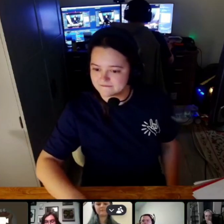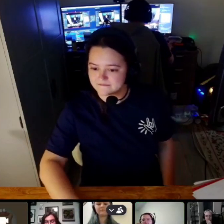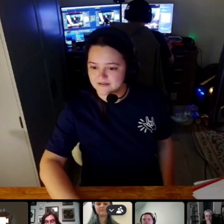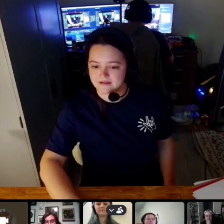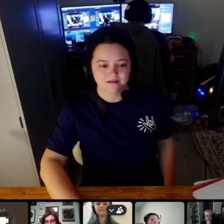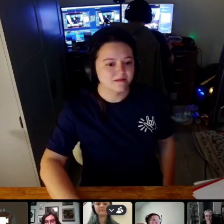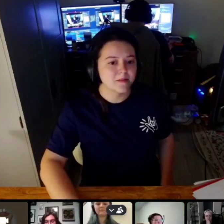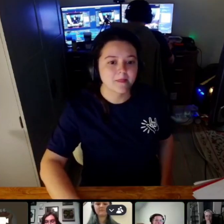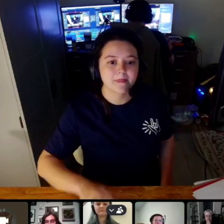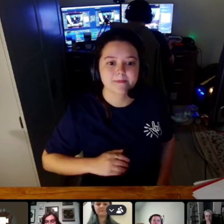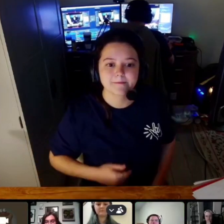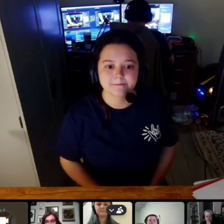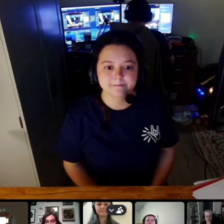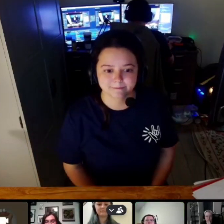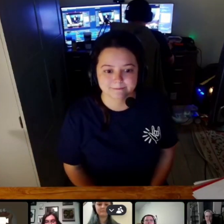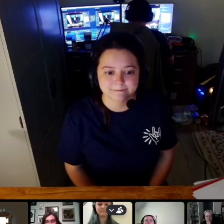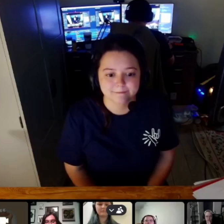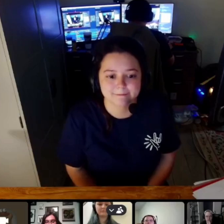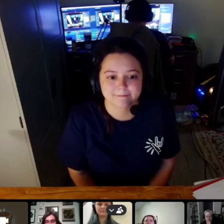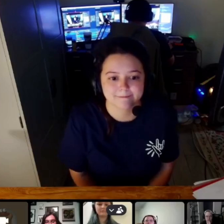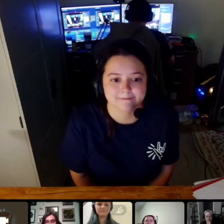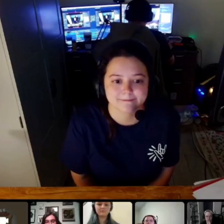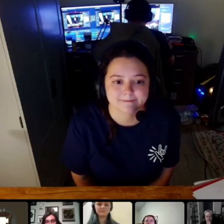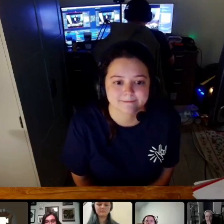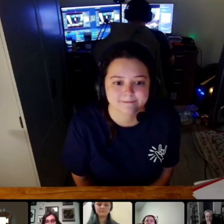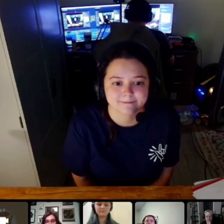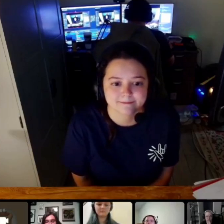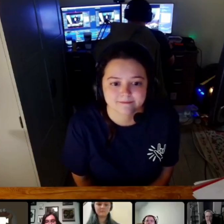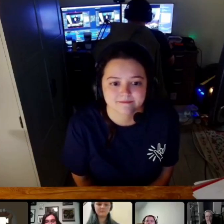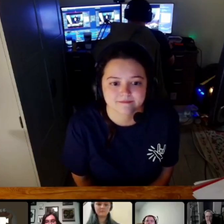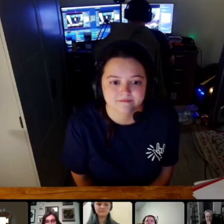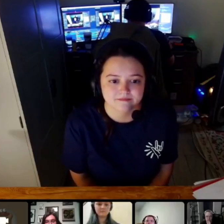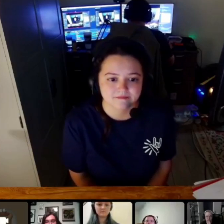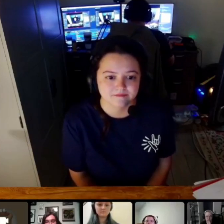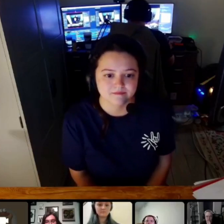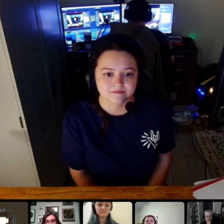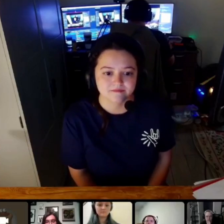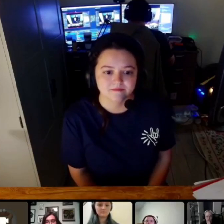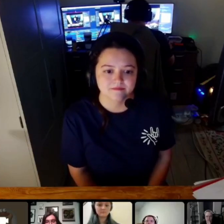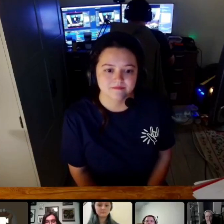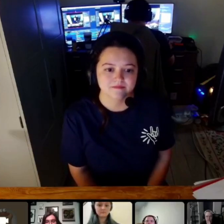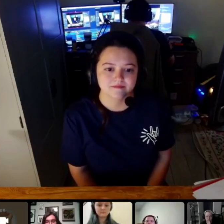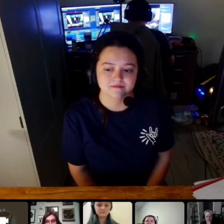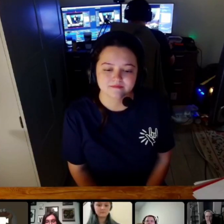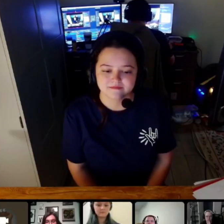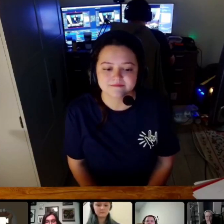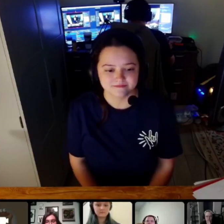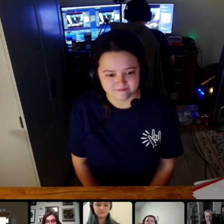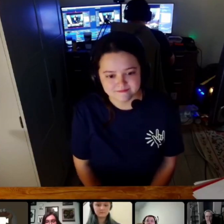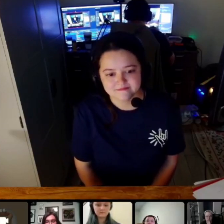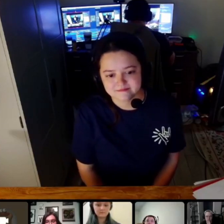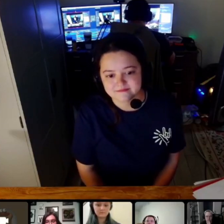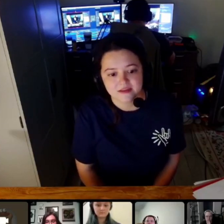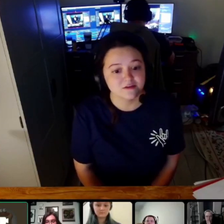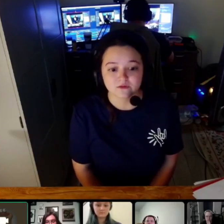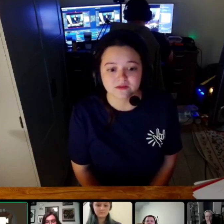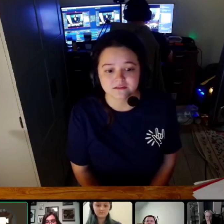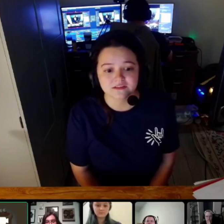And really quick, I was taught that eyebrows up is specifically for yes no questions. Has that changed? no, it's